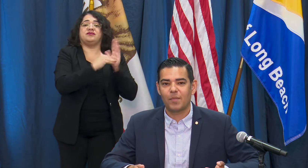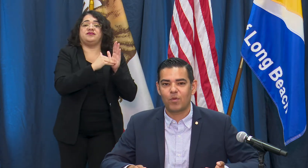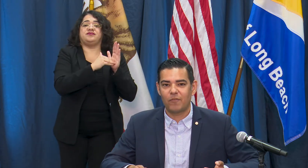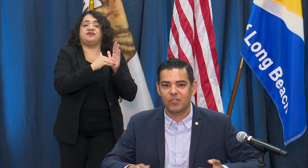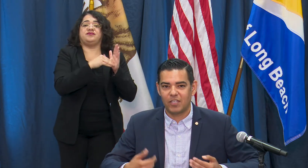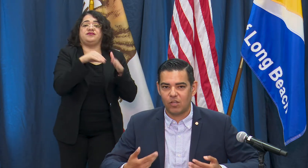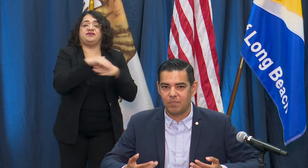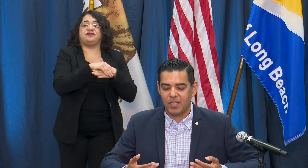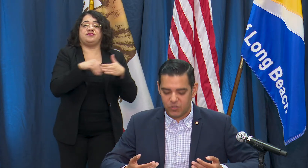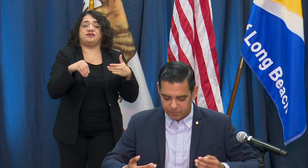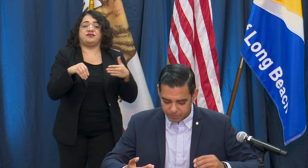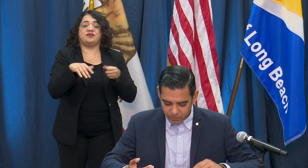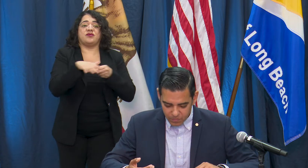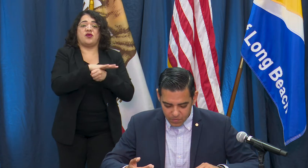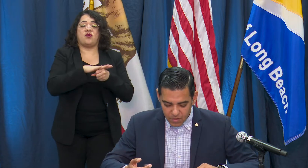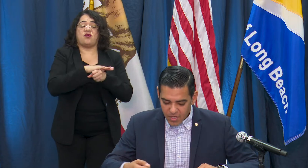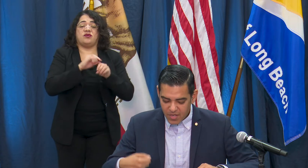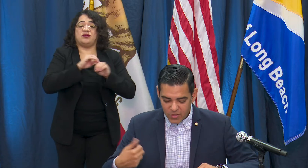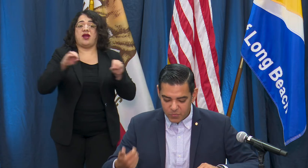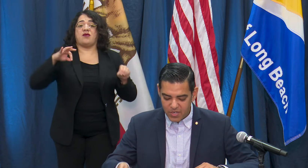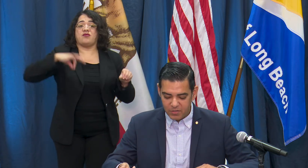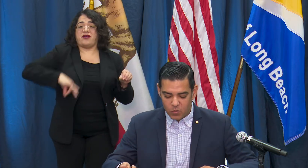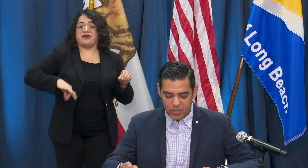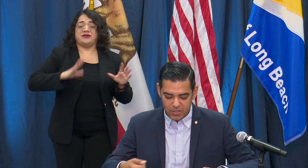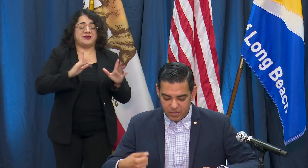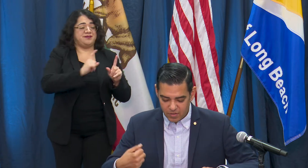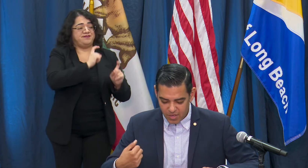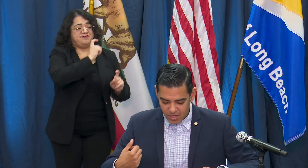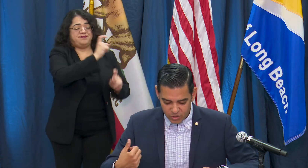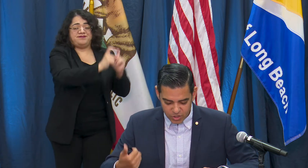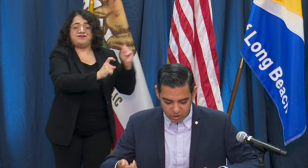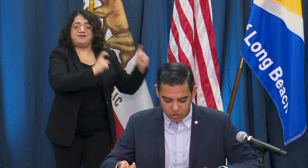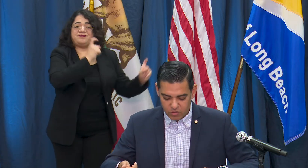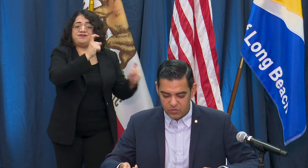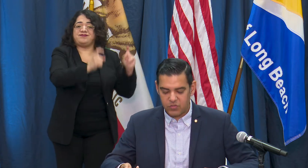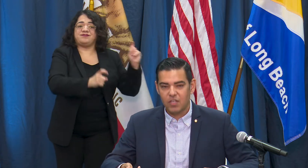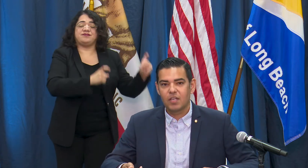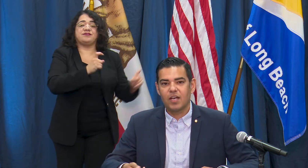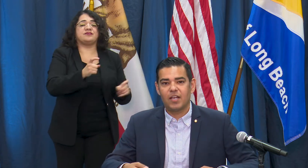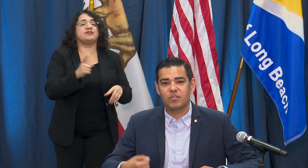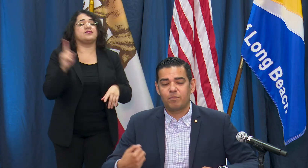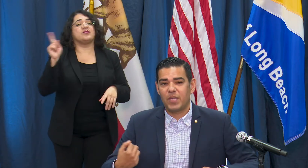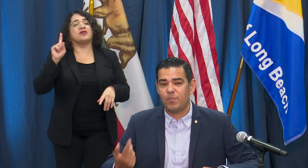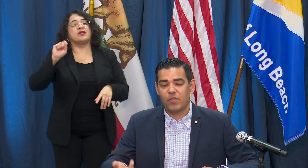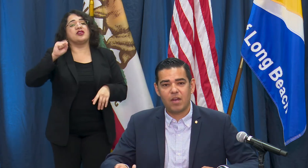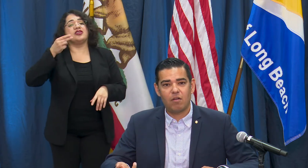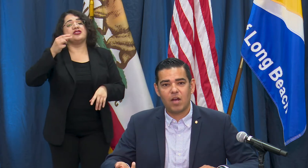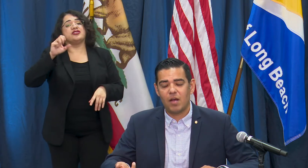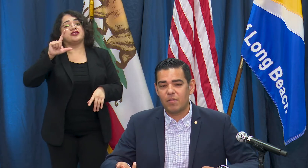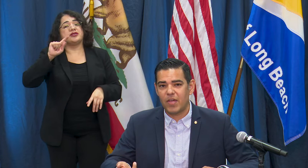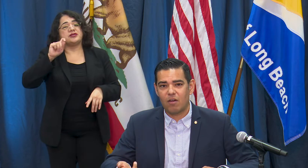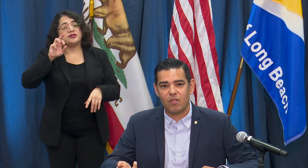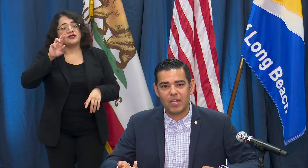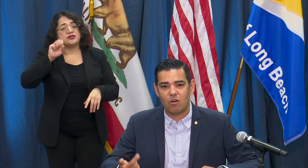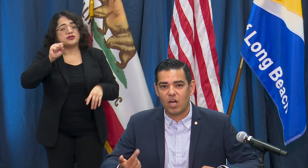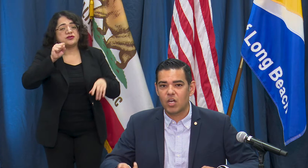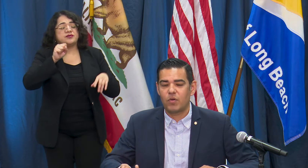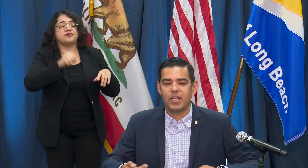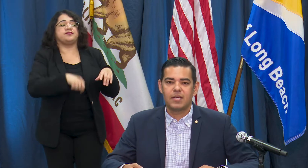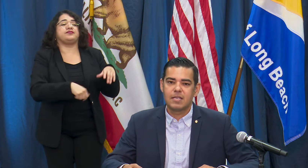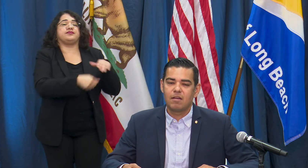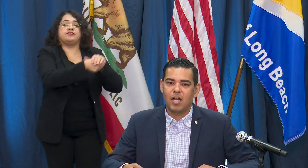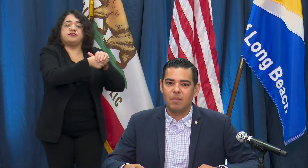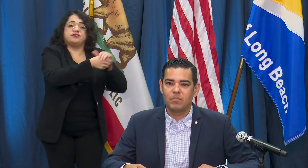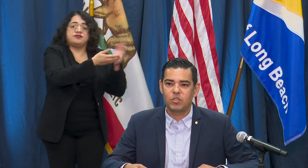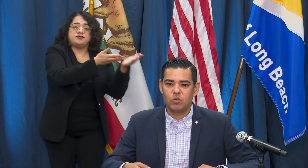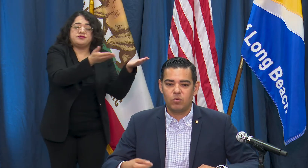local nonprofits in Long Beach. This money is going to shelters, to people that are